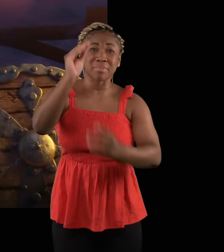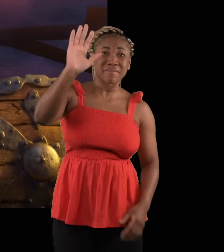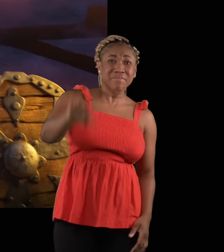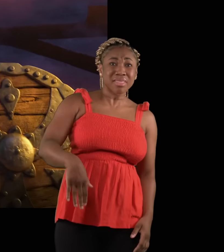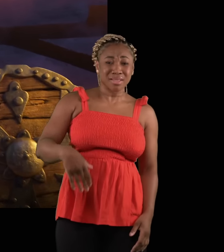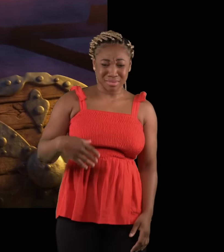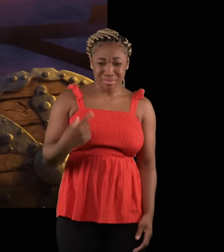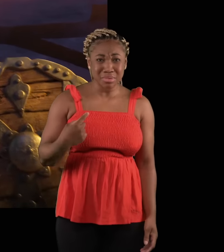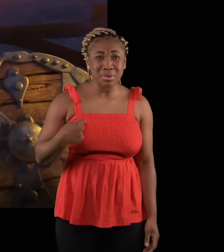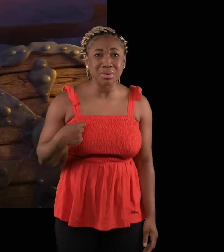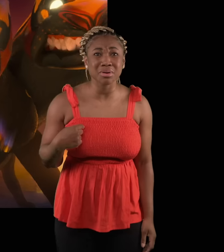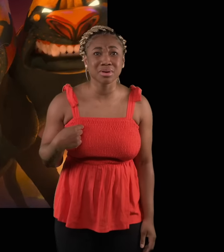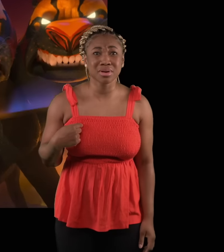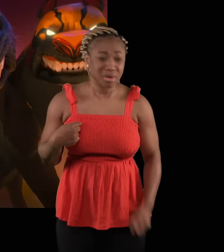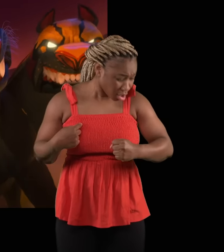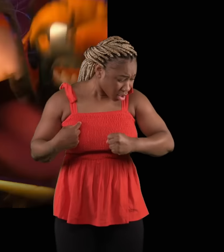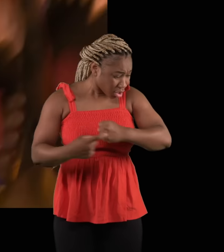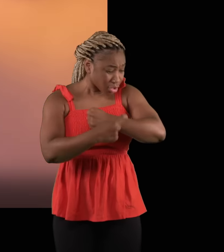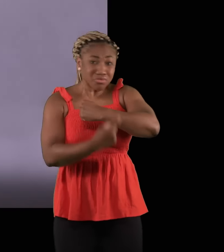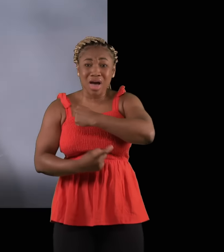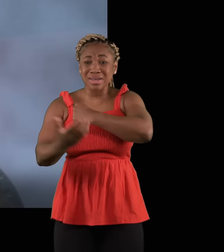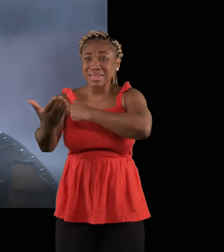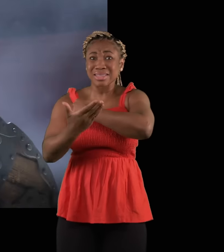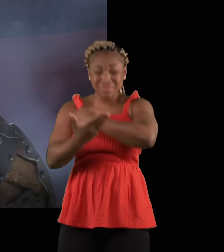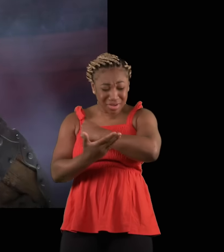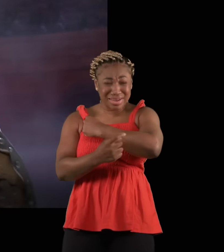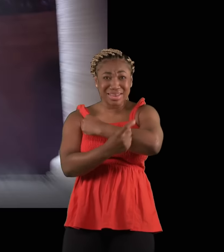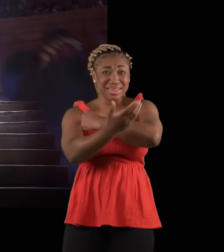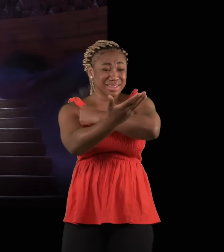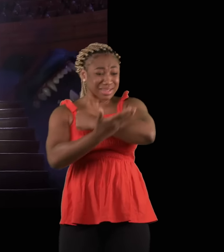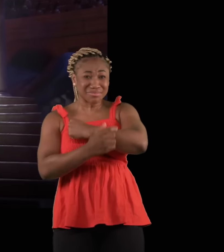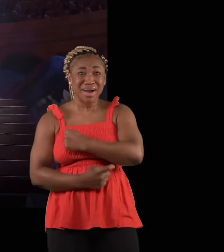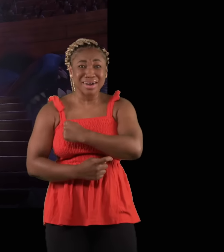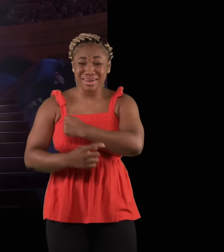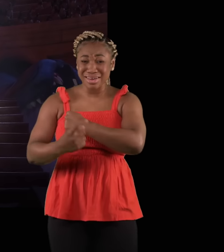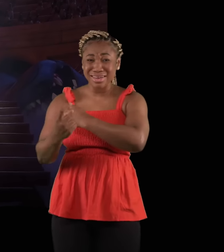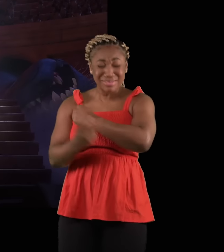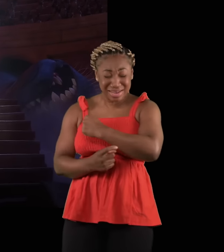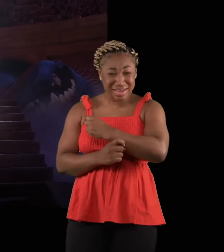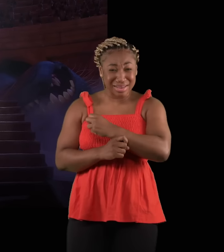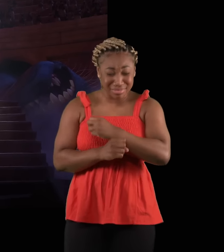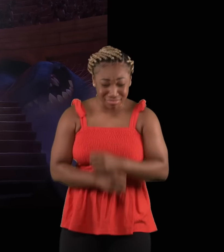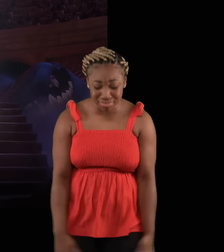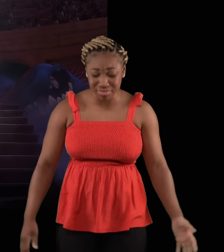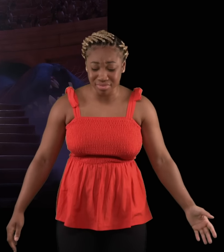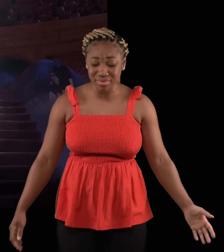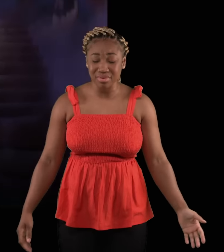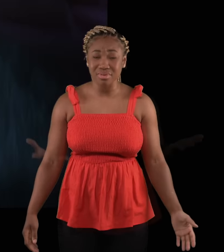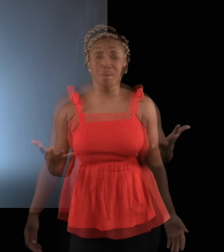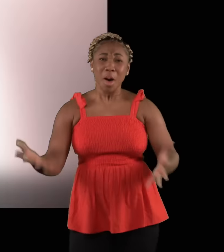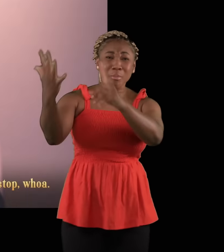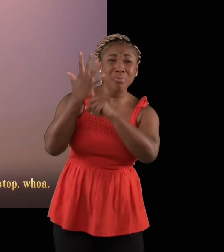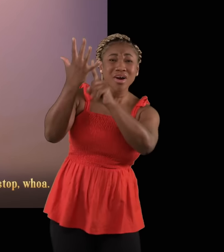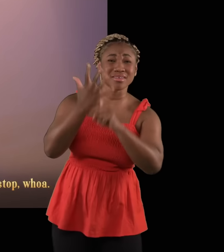I'm pretty sure I'm worthless if I can be of service. A blow or a crack. The straw in a stack. That breaks the camel's back. What breaks the